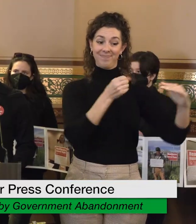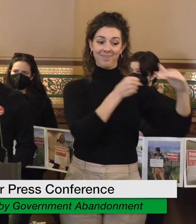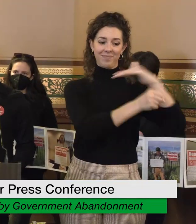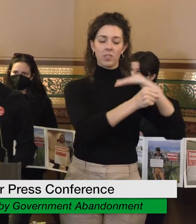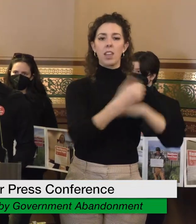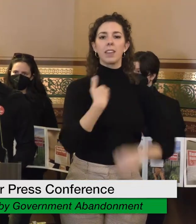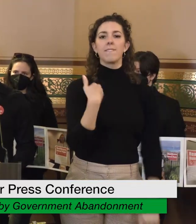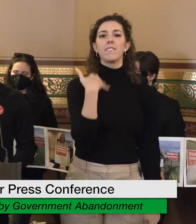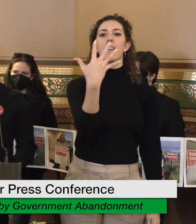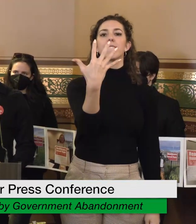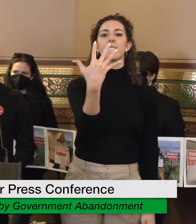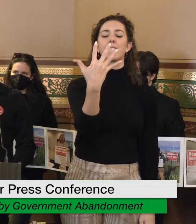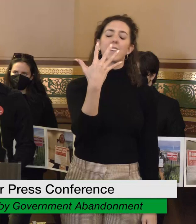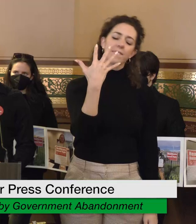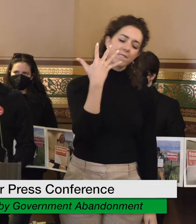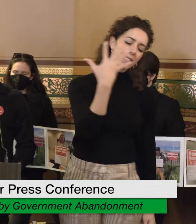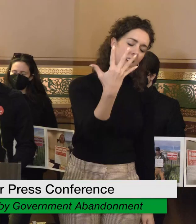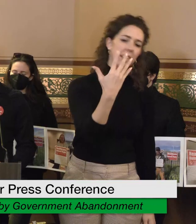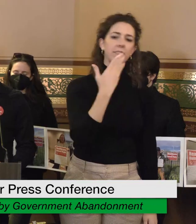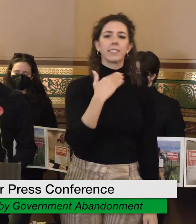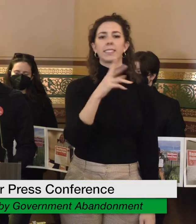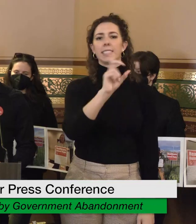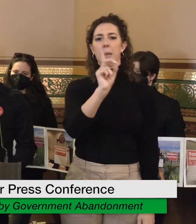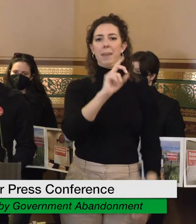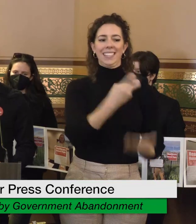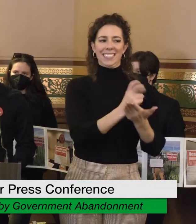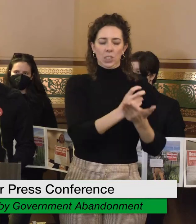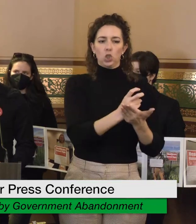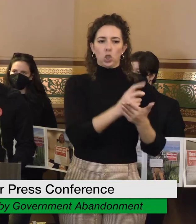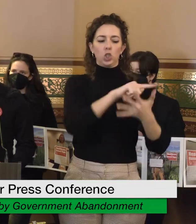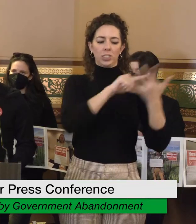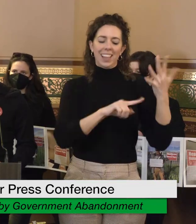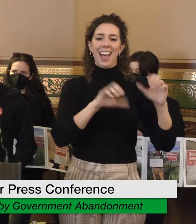suffered 5 diabetic seizures that I can remember.